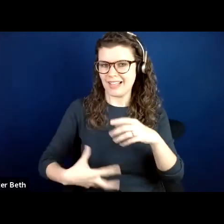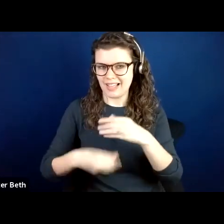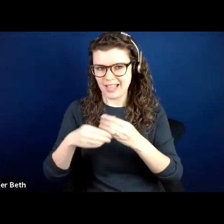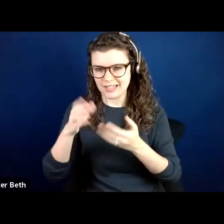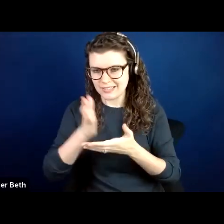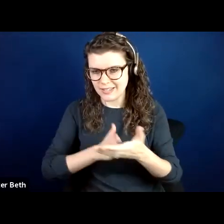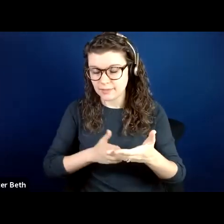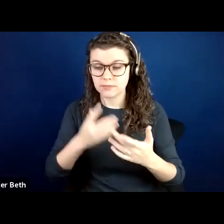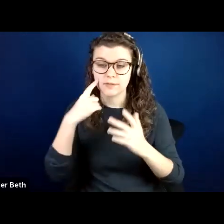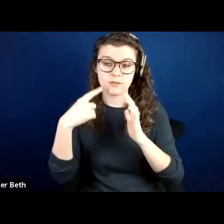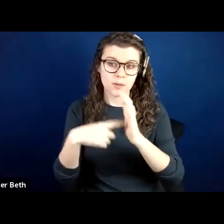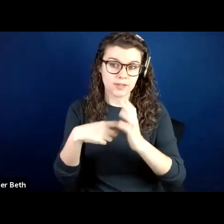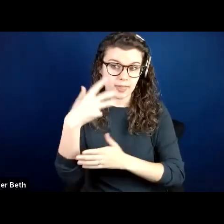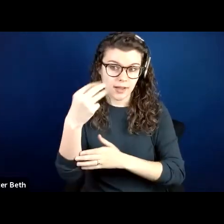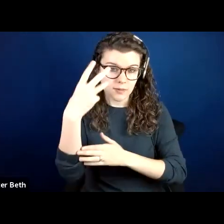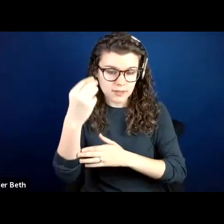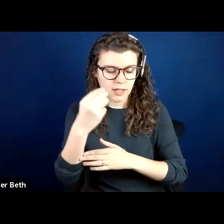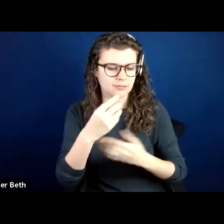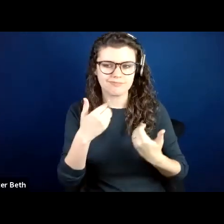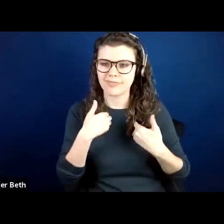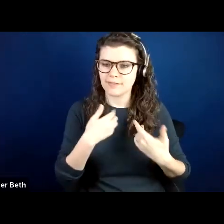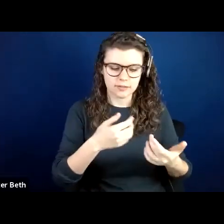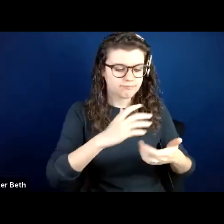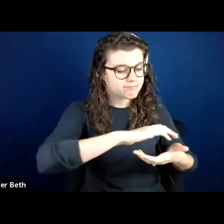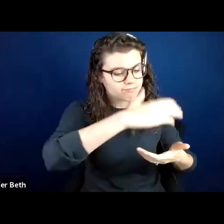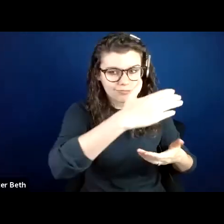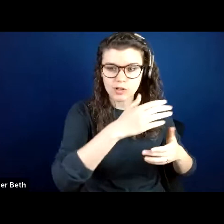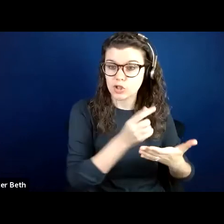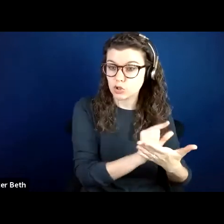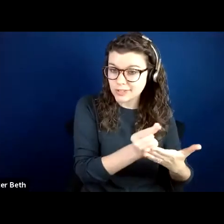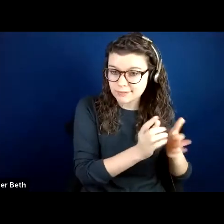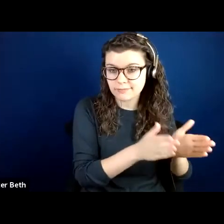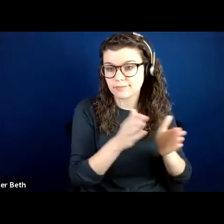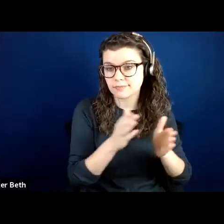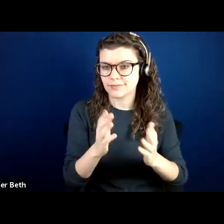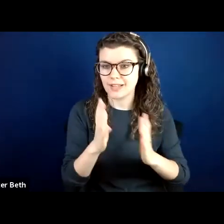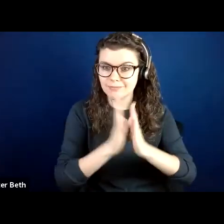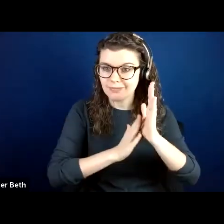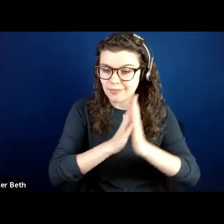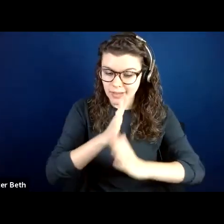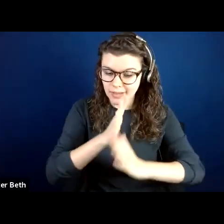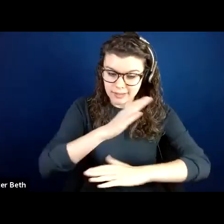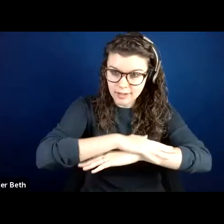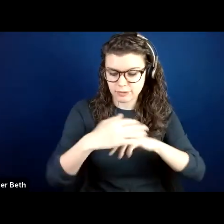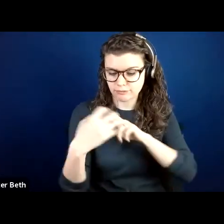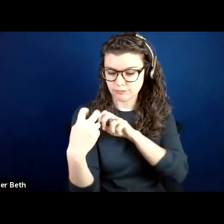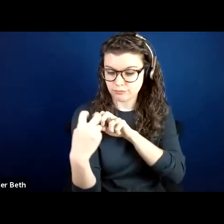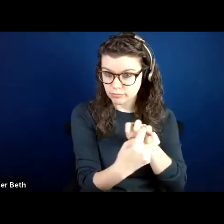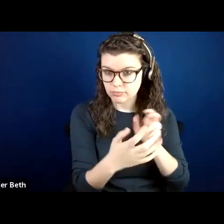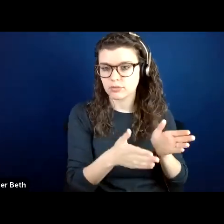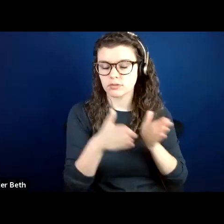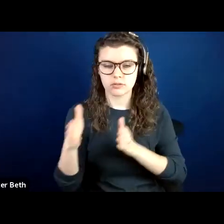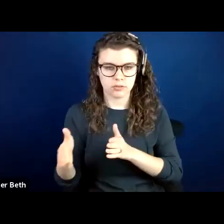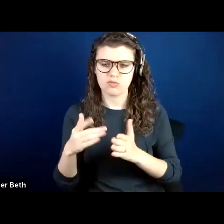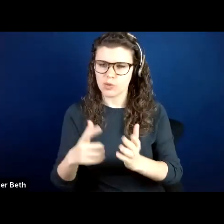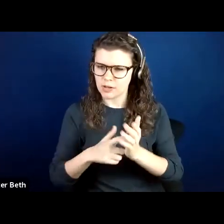like grills, benches, picnic tables, those are going to be they need to have required amounts